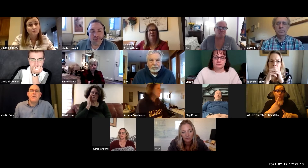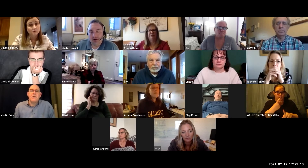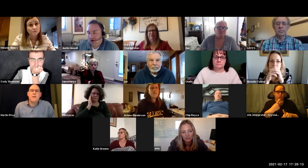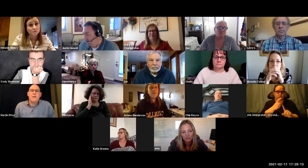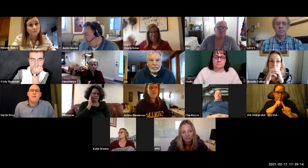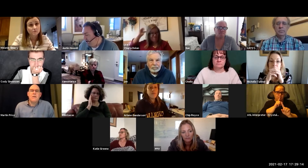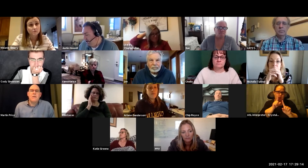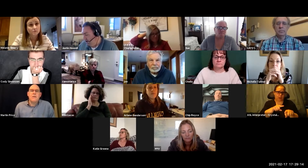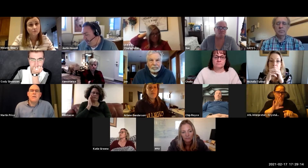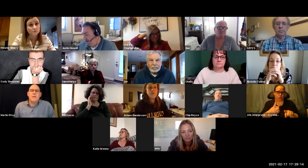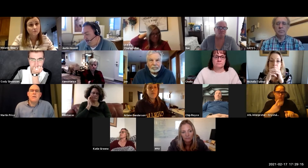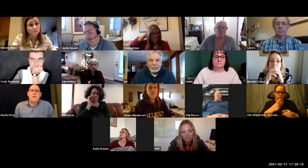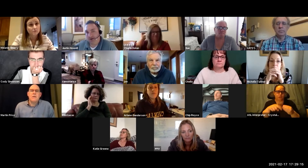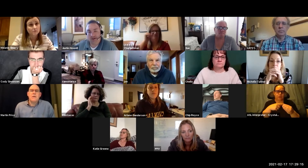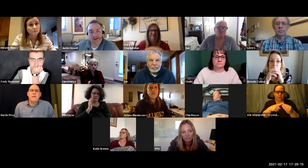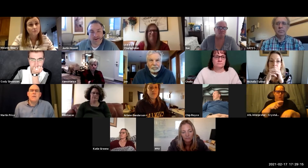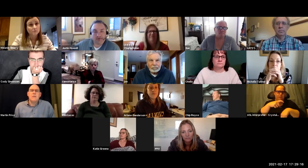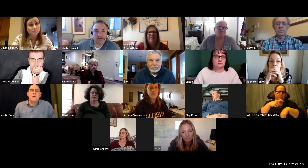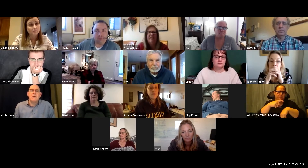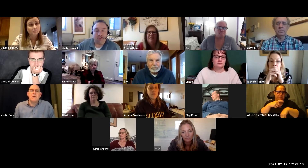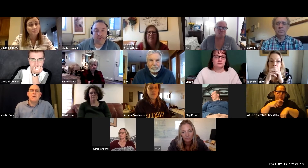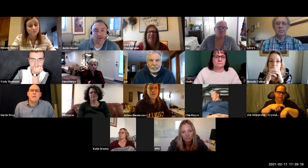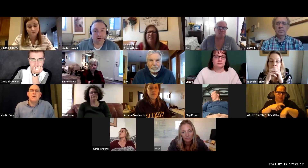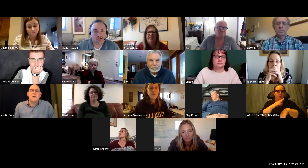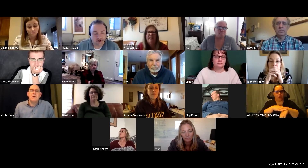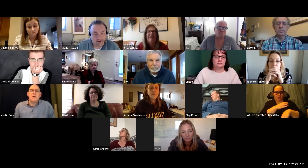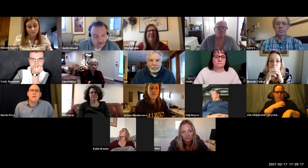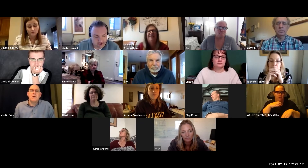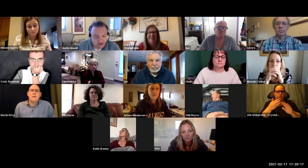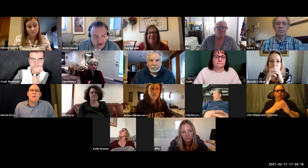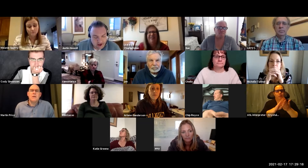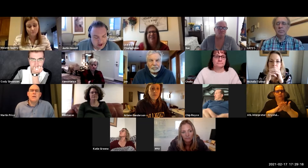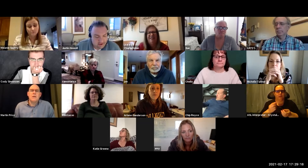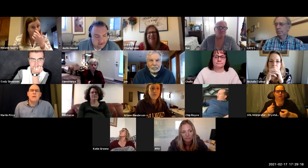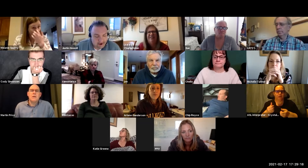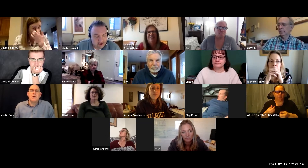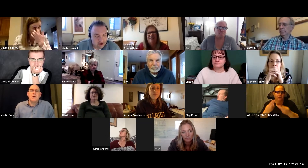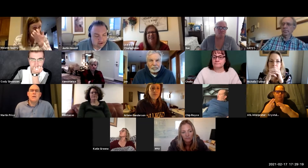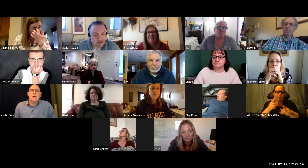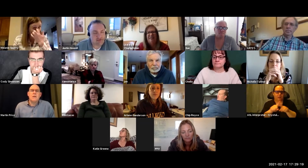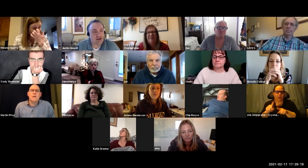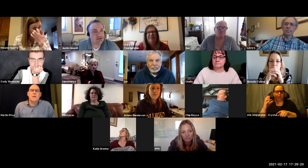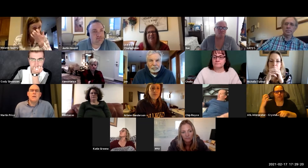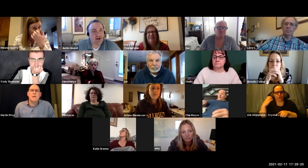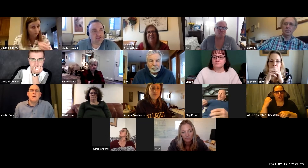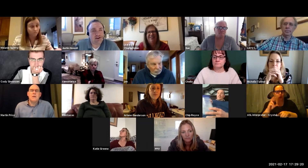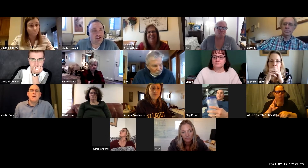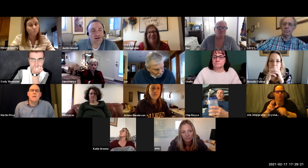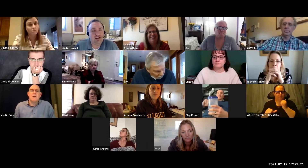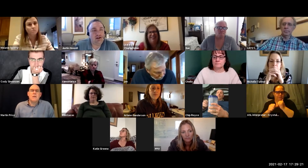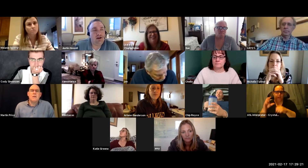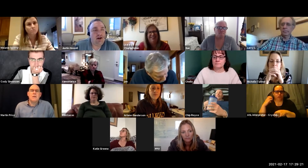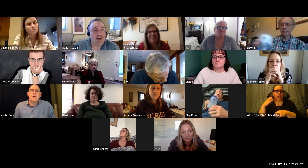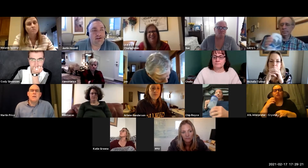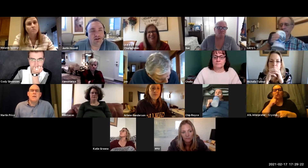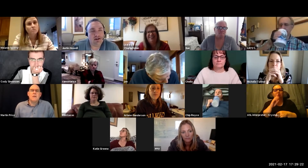question regarding time on the council to be chair or vice chair, the bylaws do not